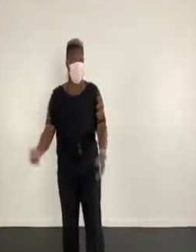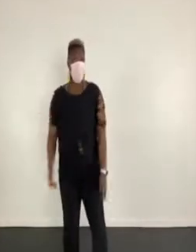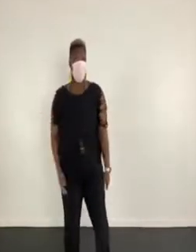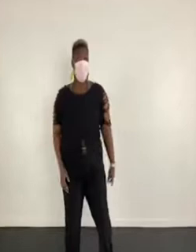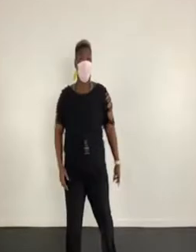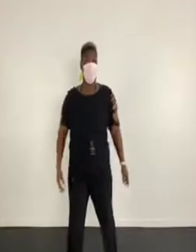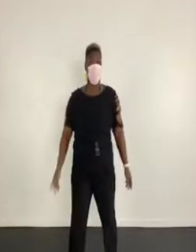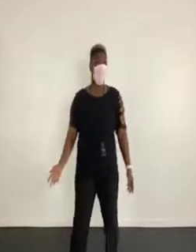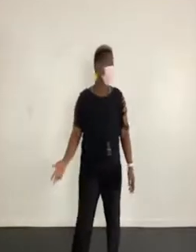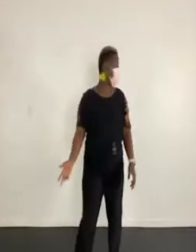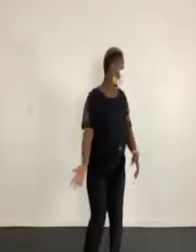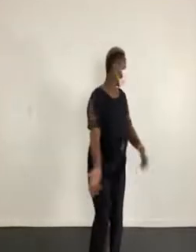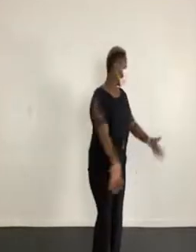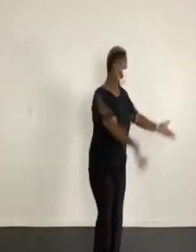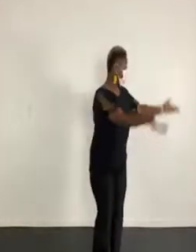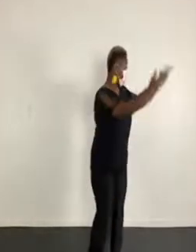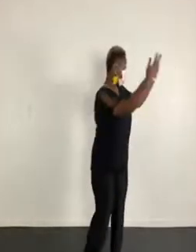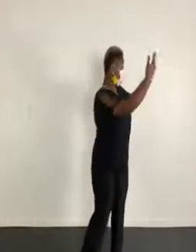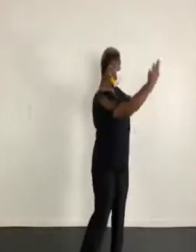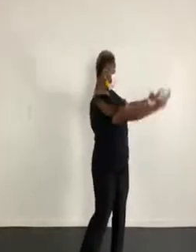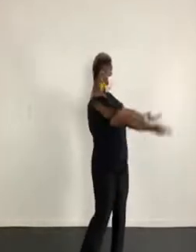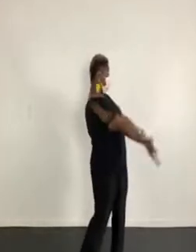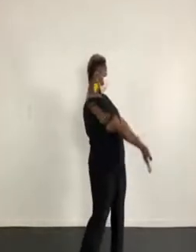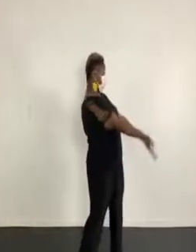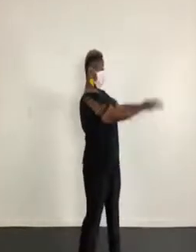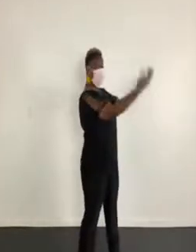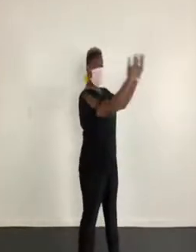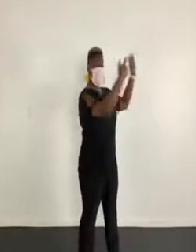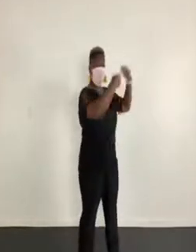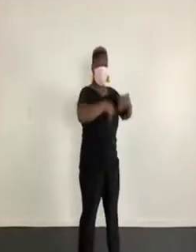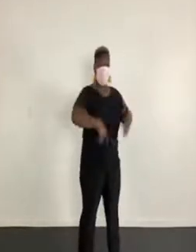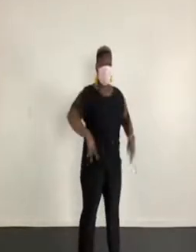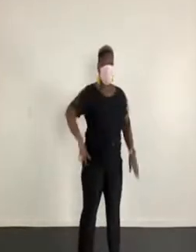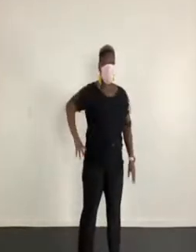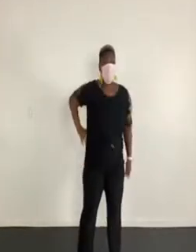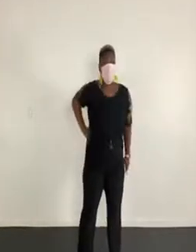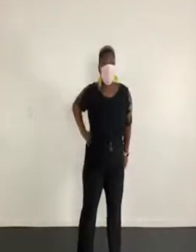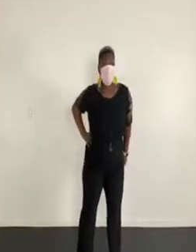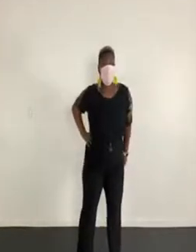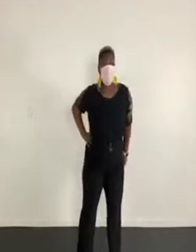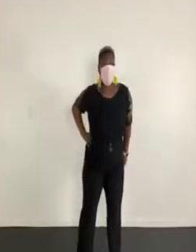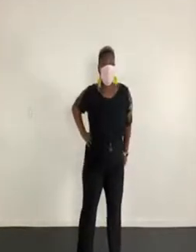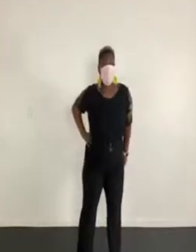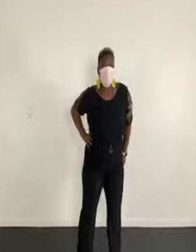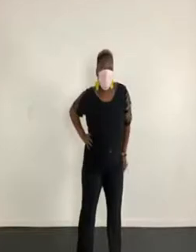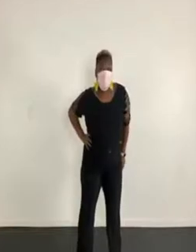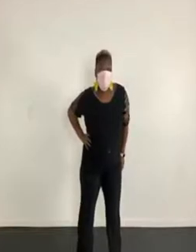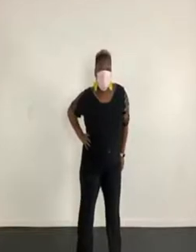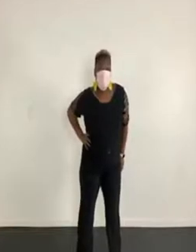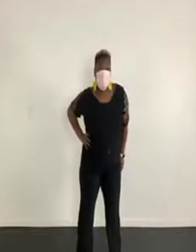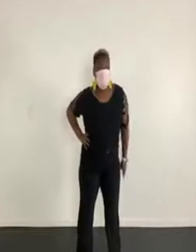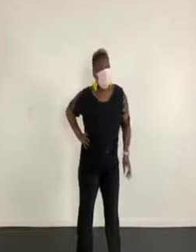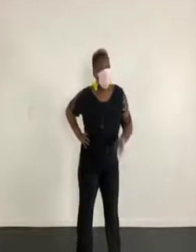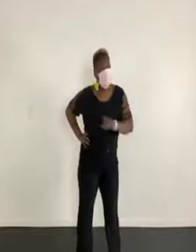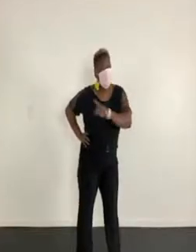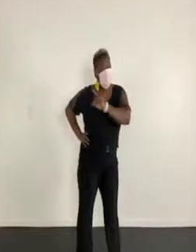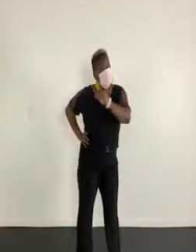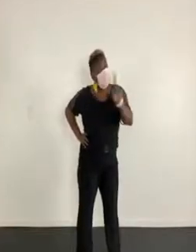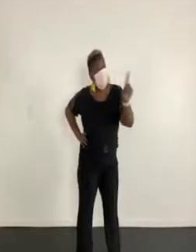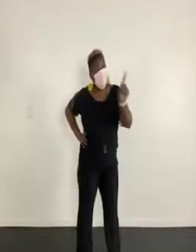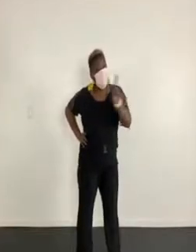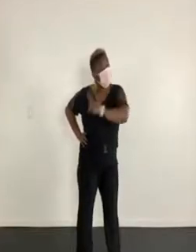his insect friends. Eating and drinking in my kitchen they spend.